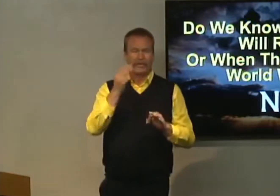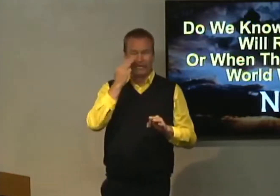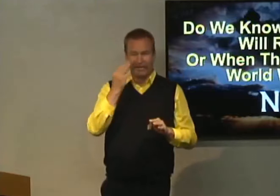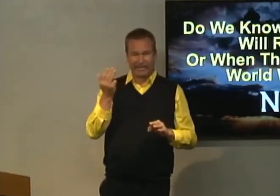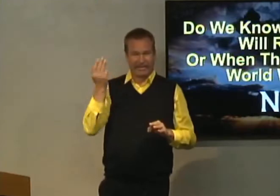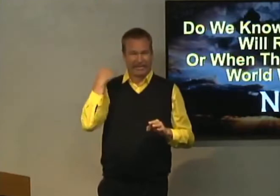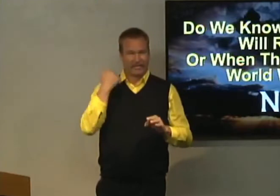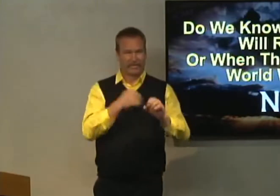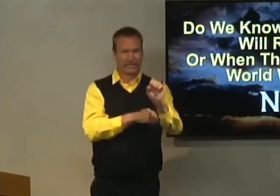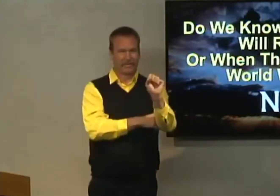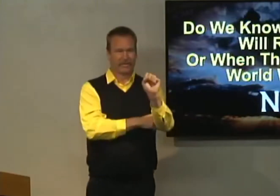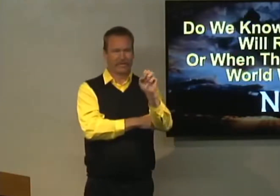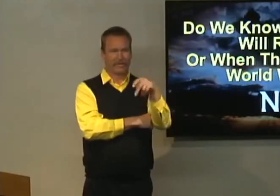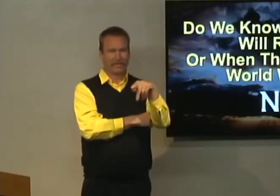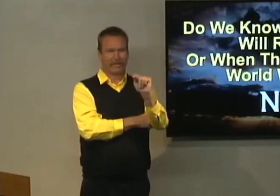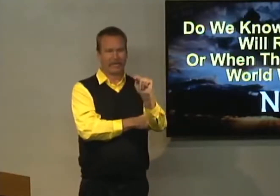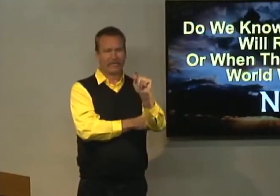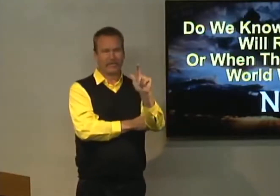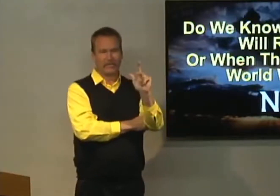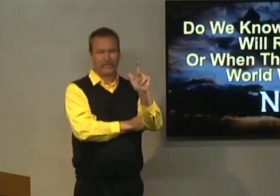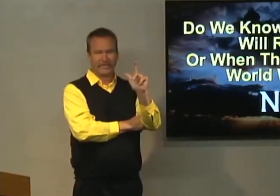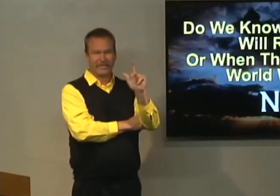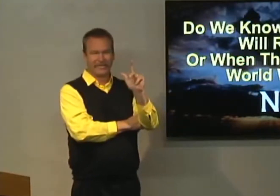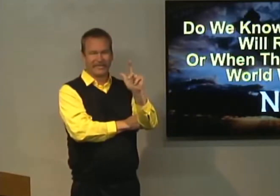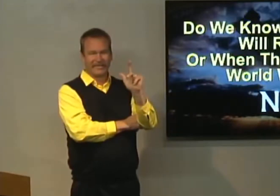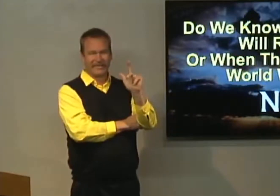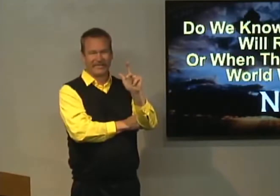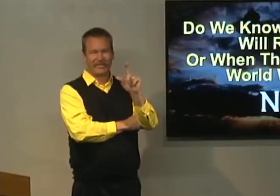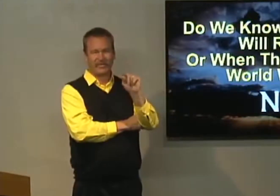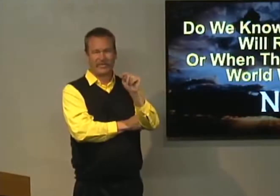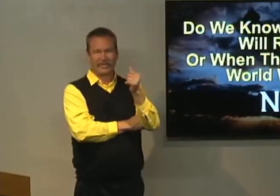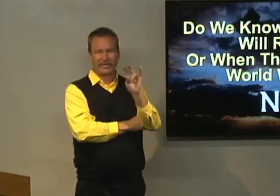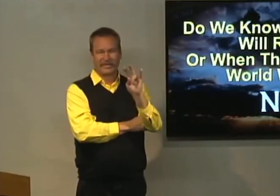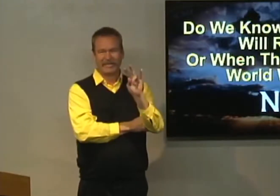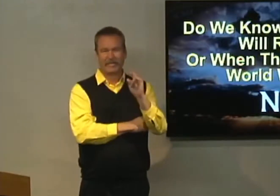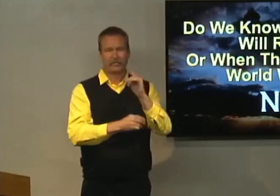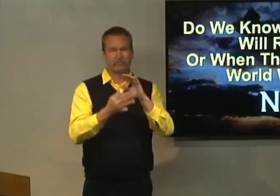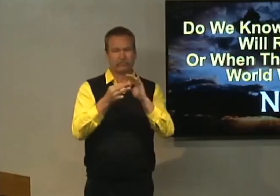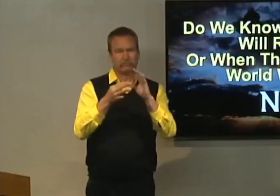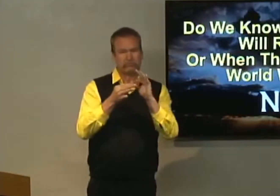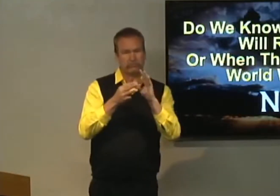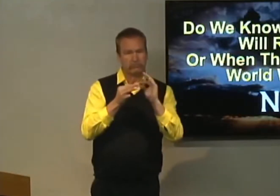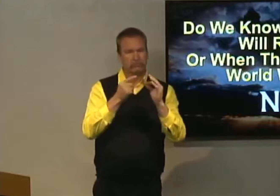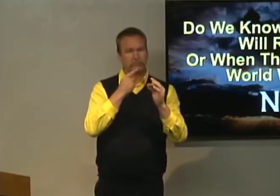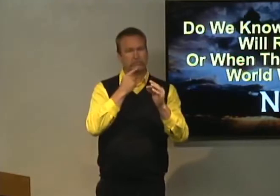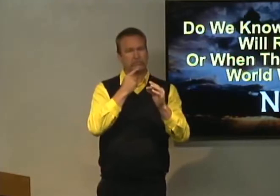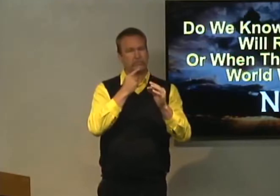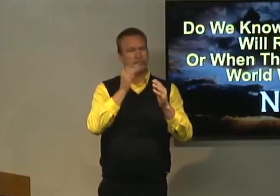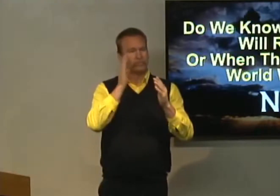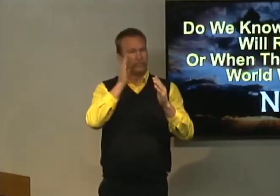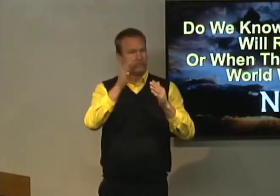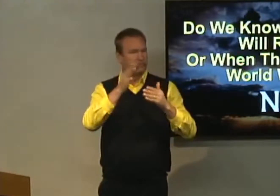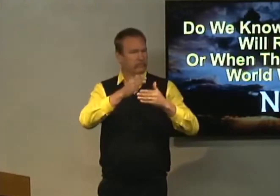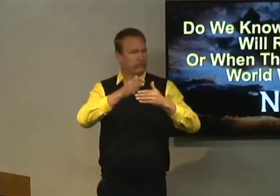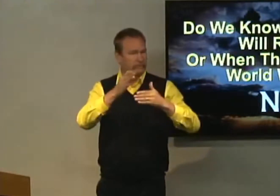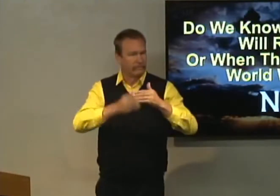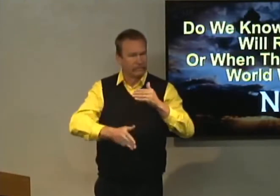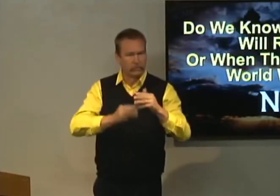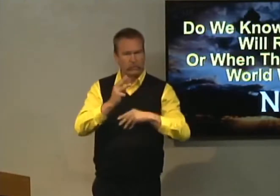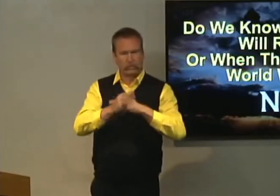So then the question becomes, and, you know, just recently on September 23rd, there was someone who made a prediction that the